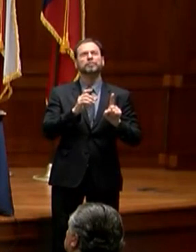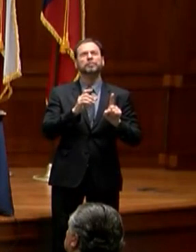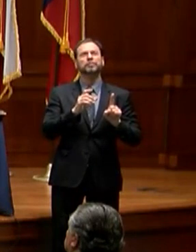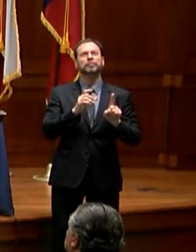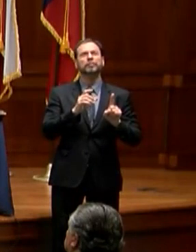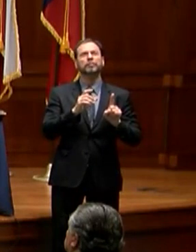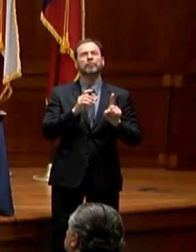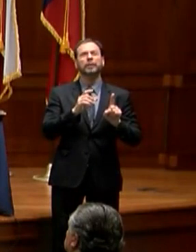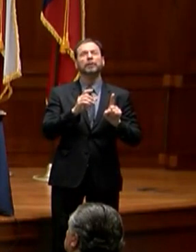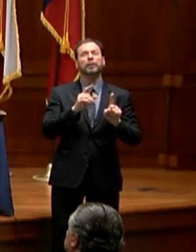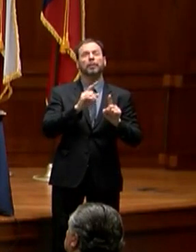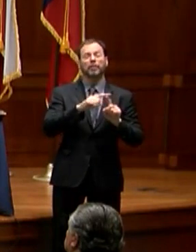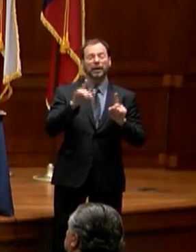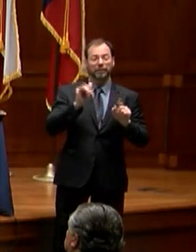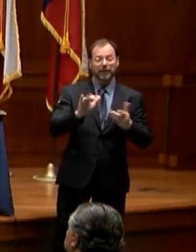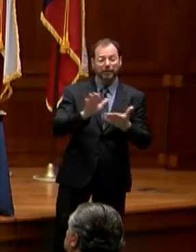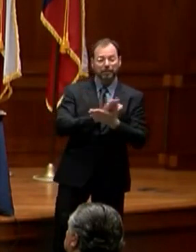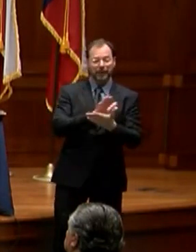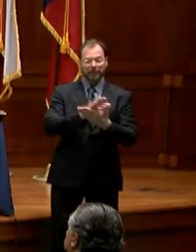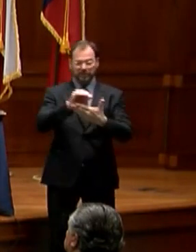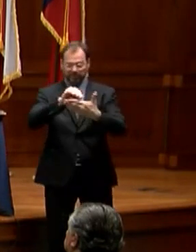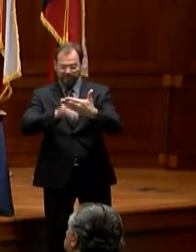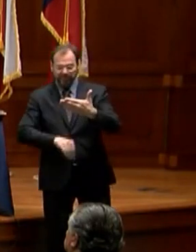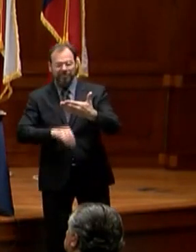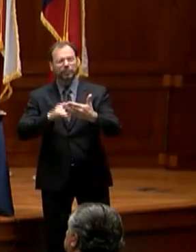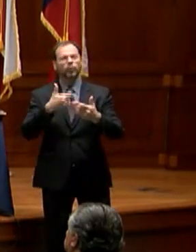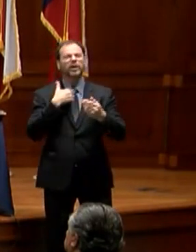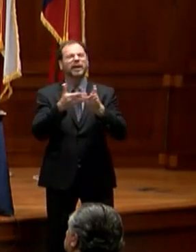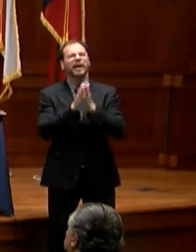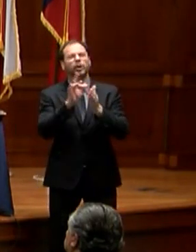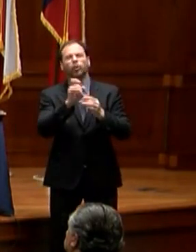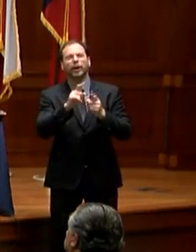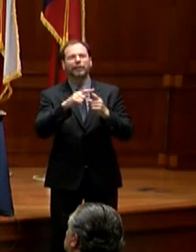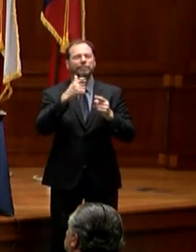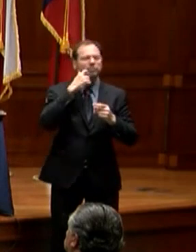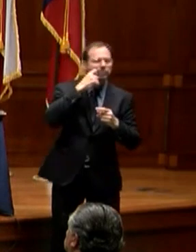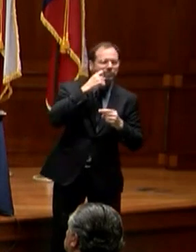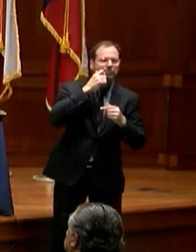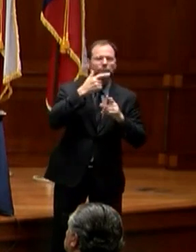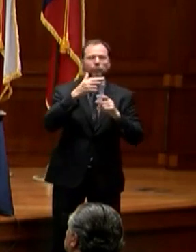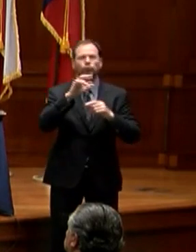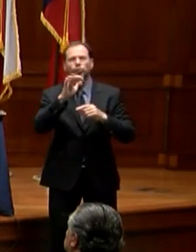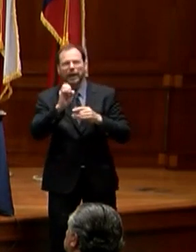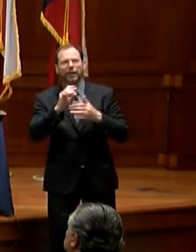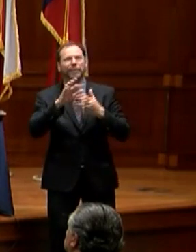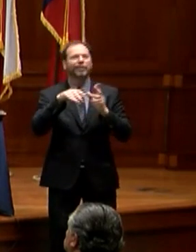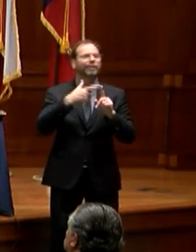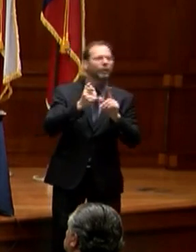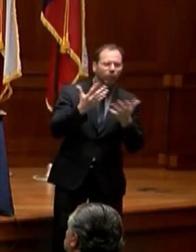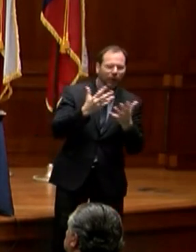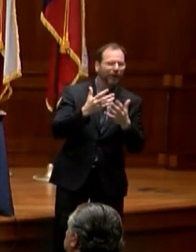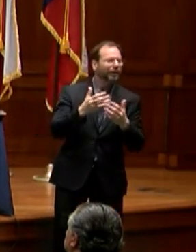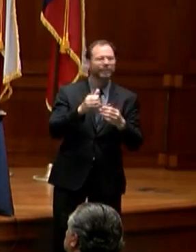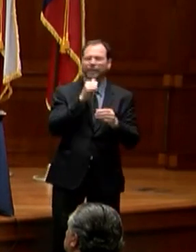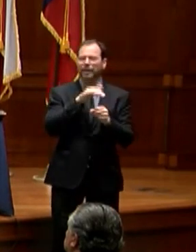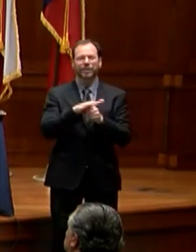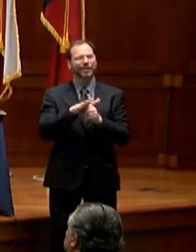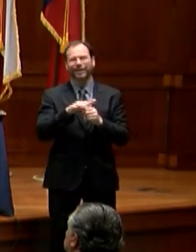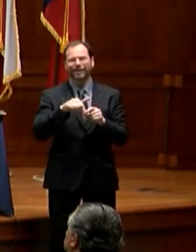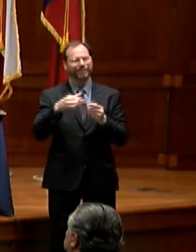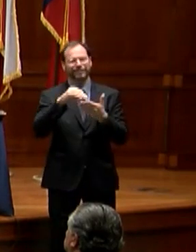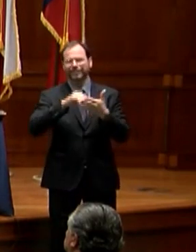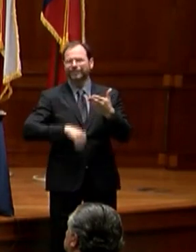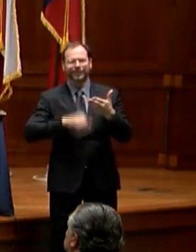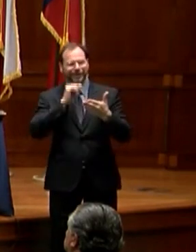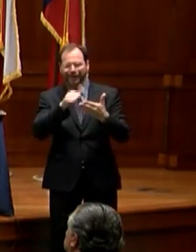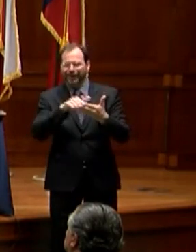the form where we ask for things like ethnicity and other sorts of demographic information is simply incomplete, and